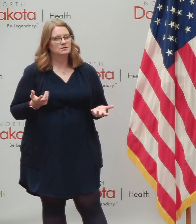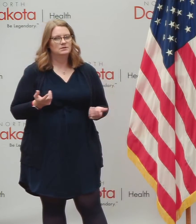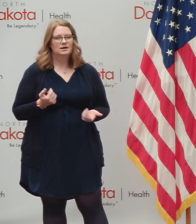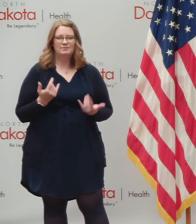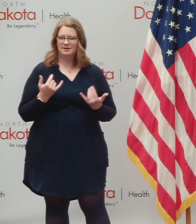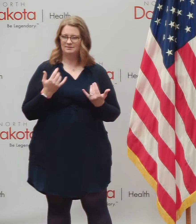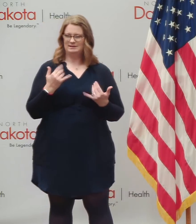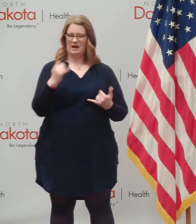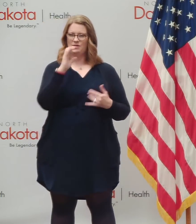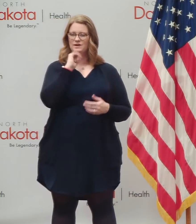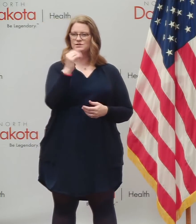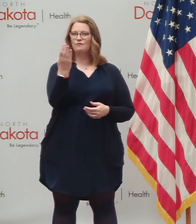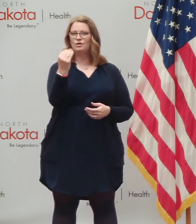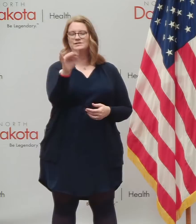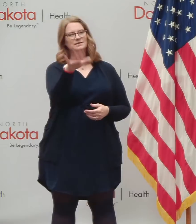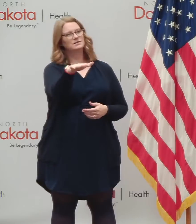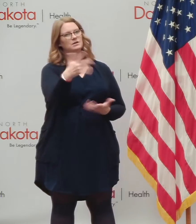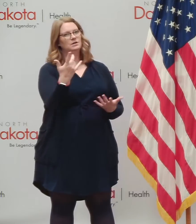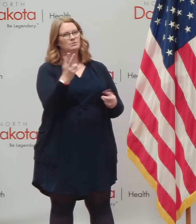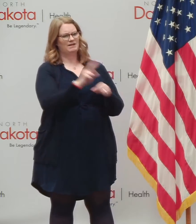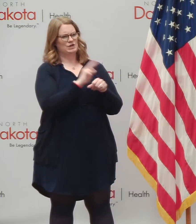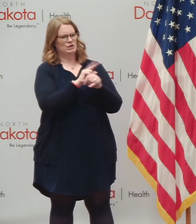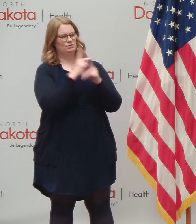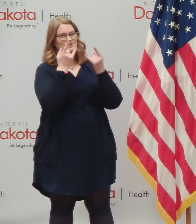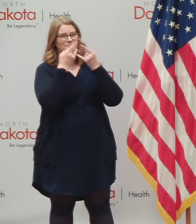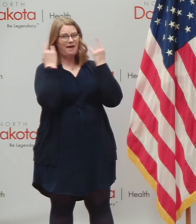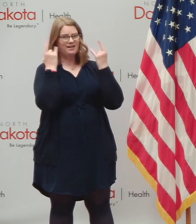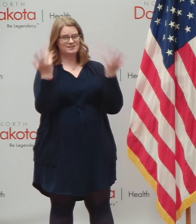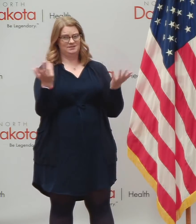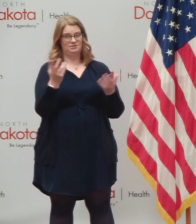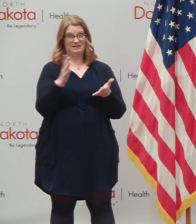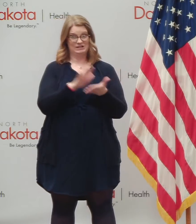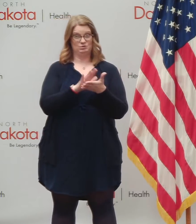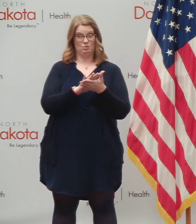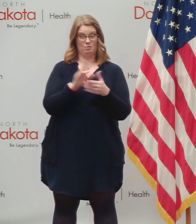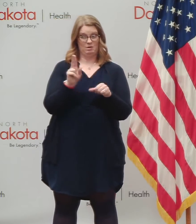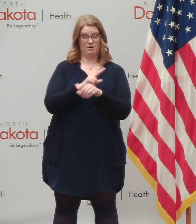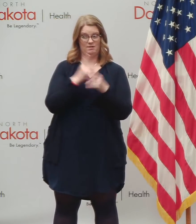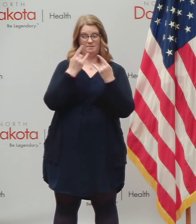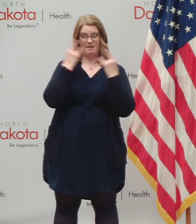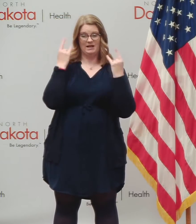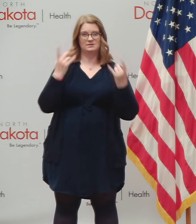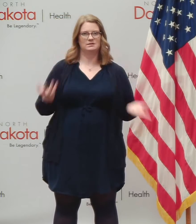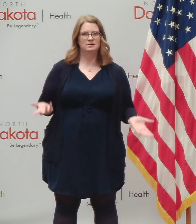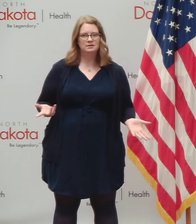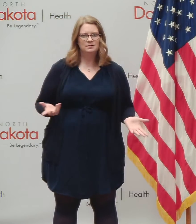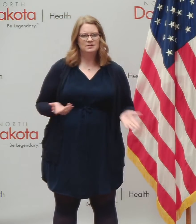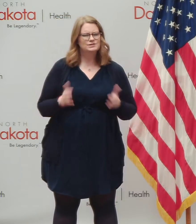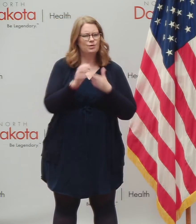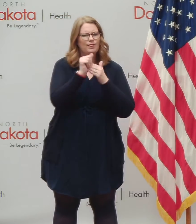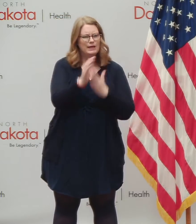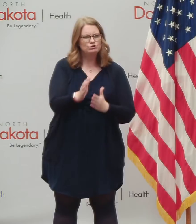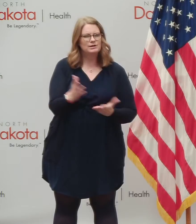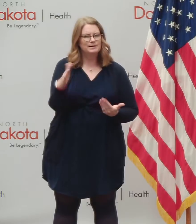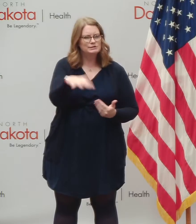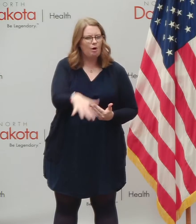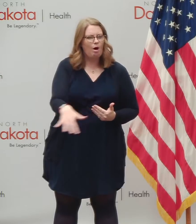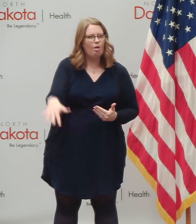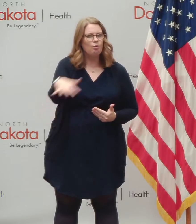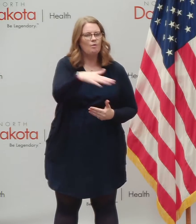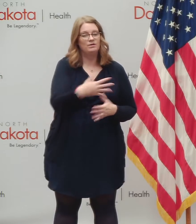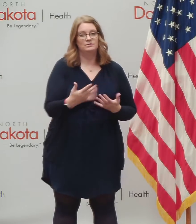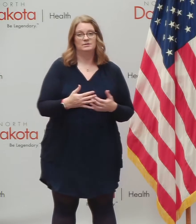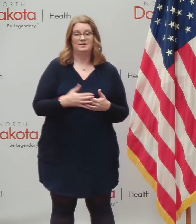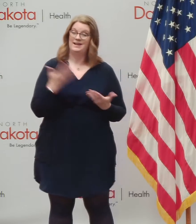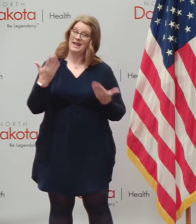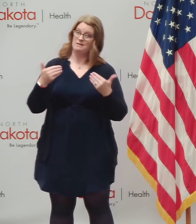that are leading. The kids are saying, we got to wear them at school. We're not going shopping without that. So, leadership comes at all levels. And we've got some youth in the state that maybe